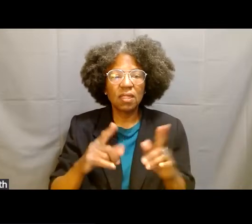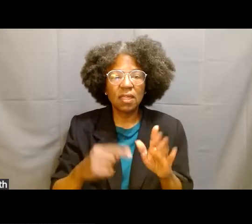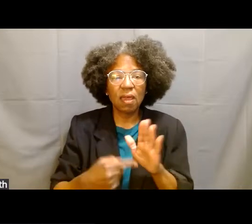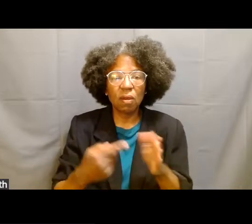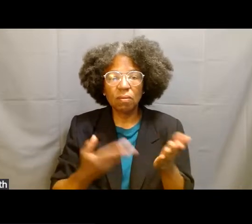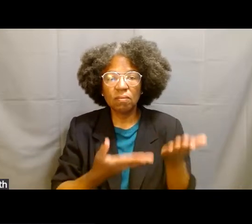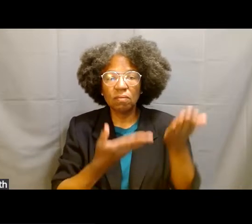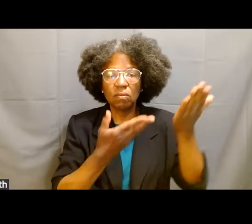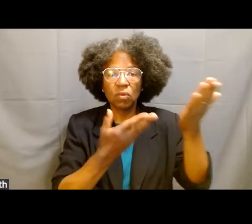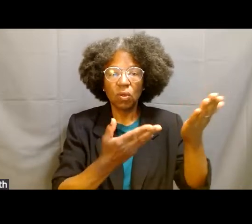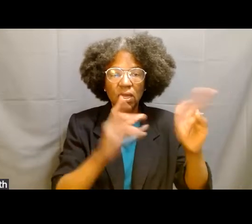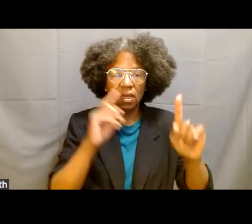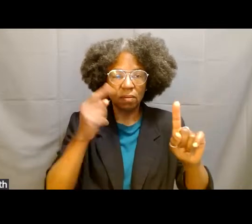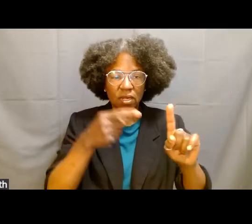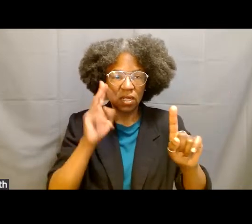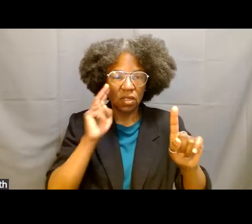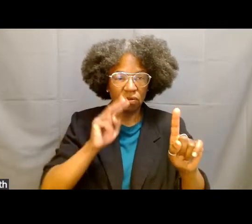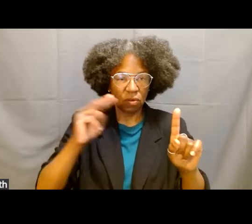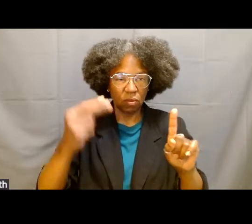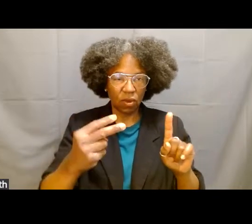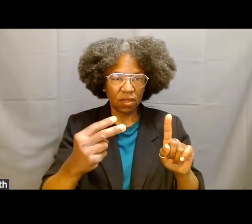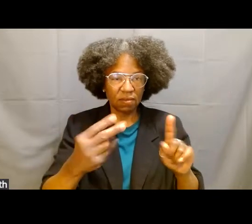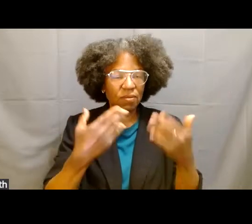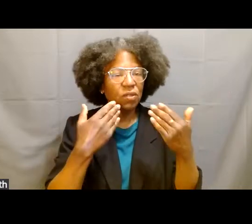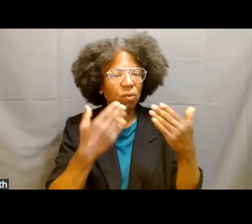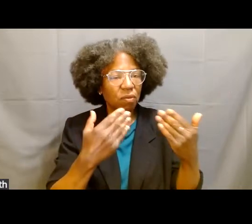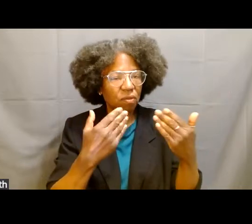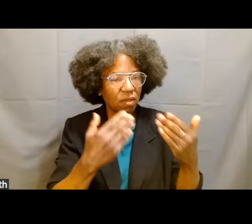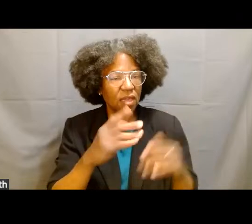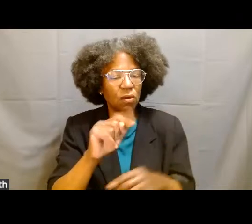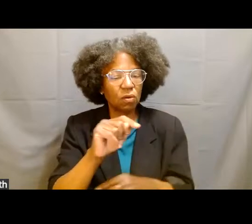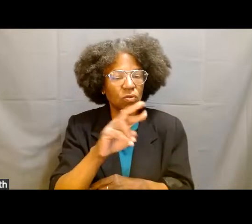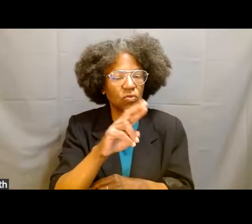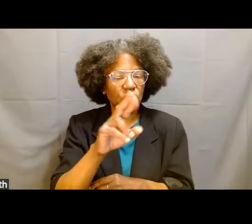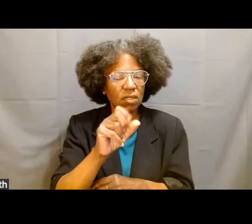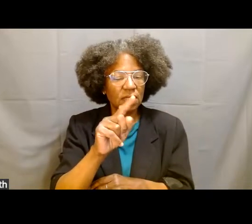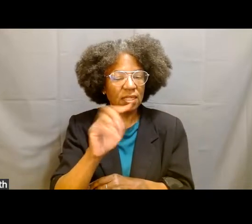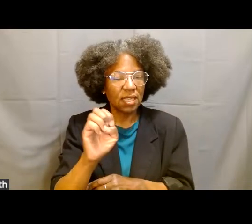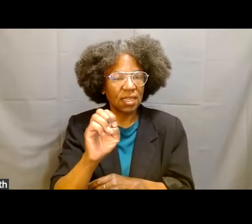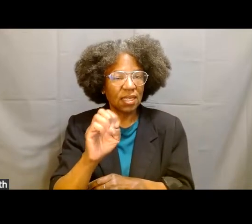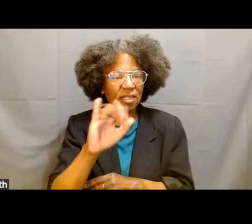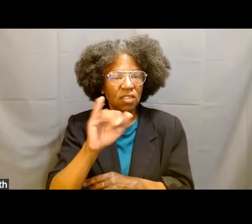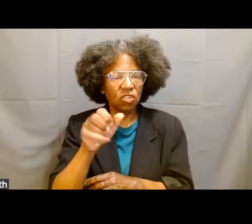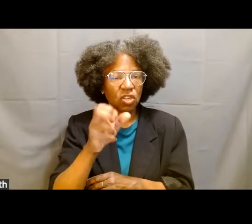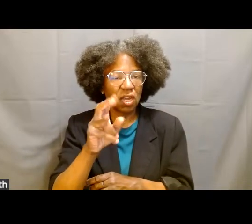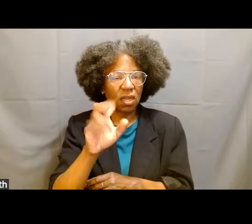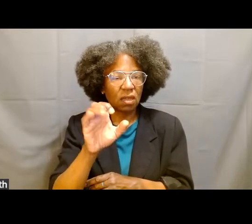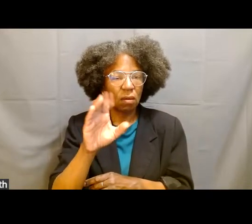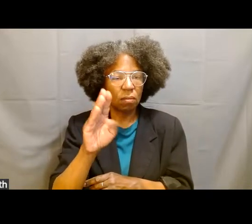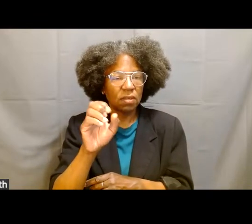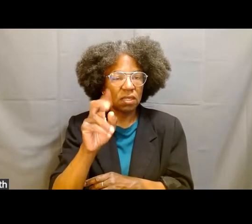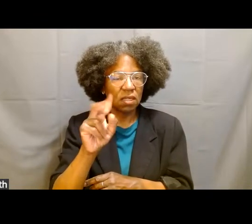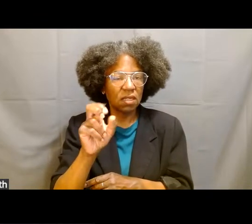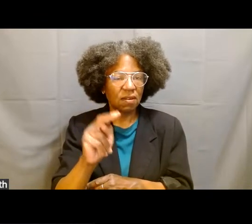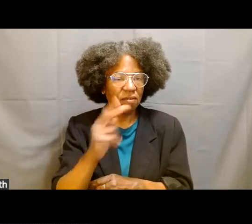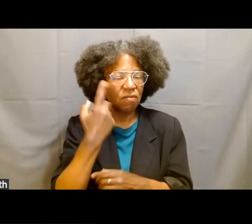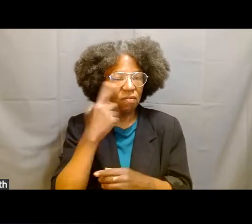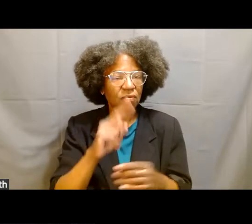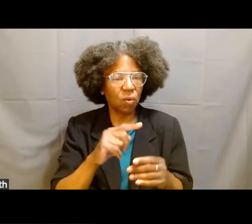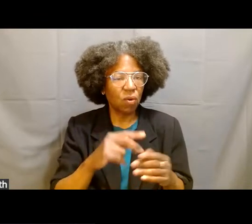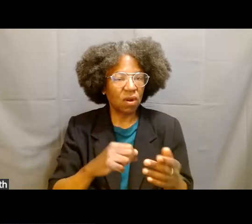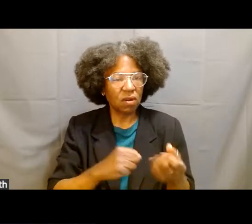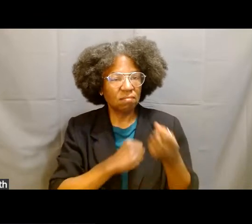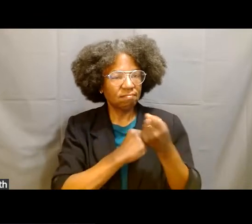thank you, Trustee Jacobson, for standing by those principles. Thank you. Thank you.